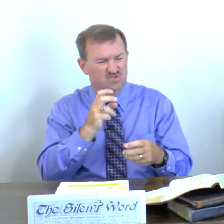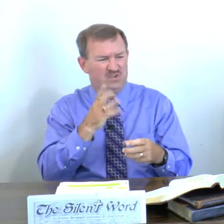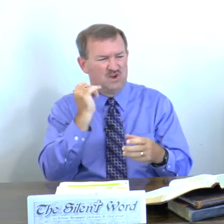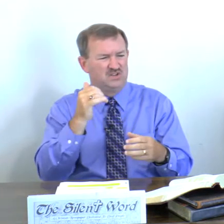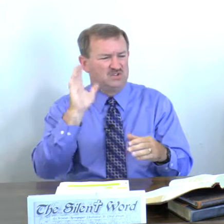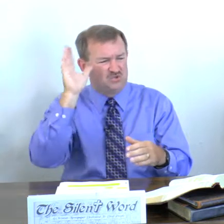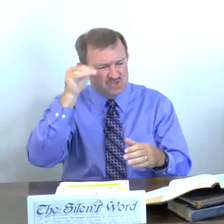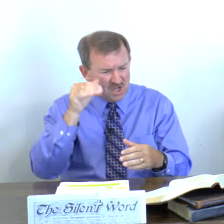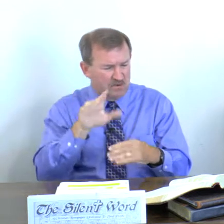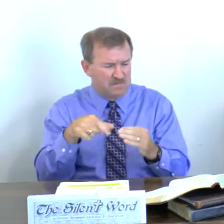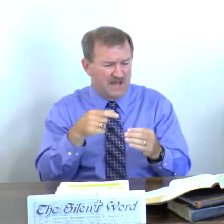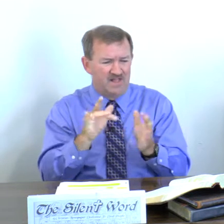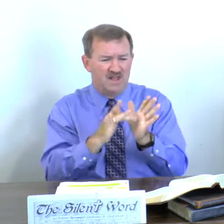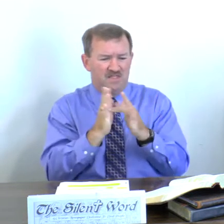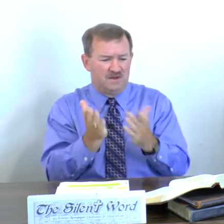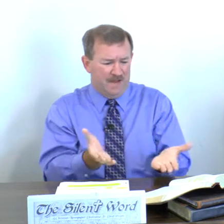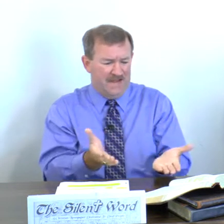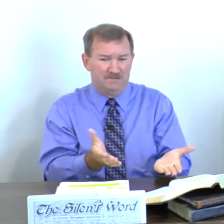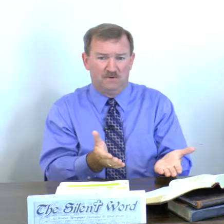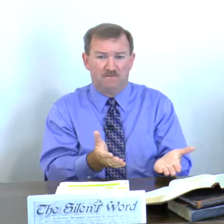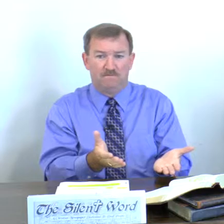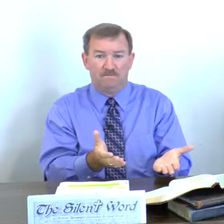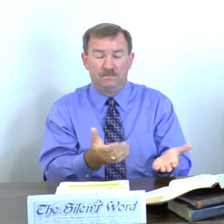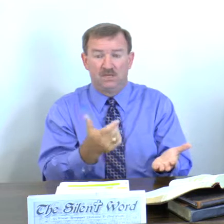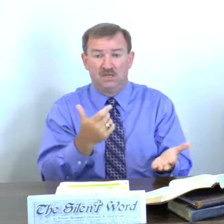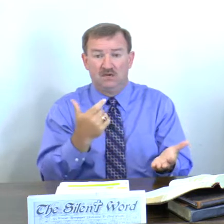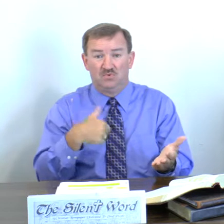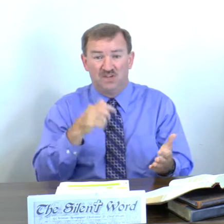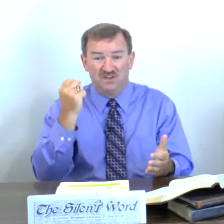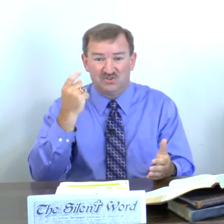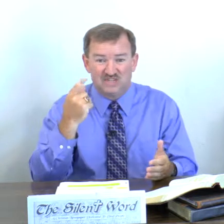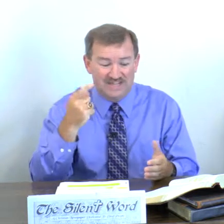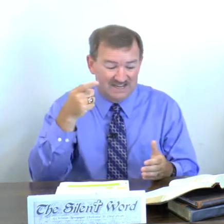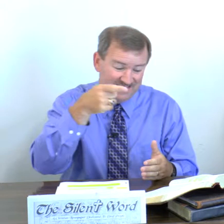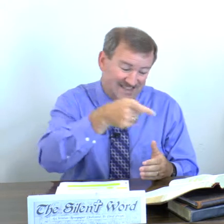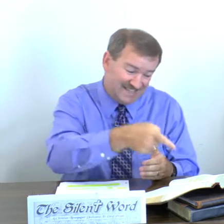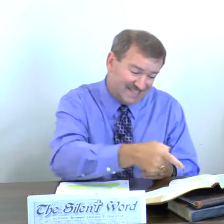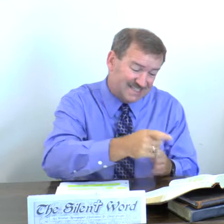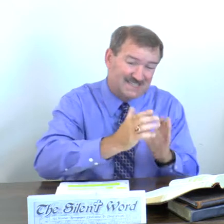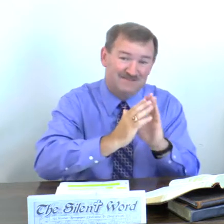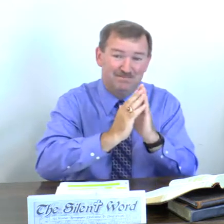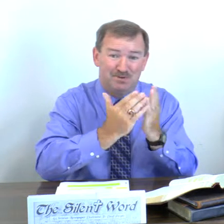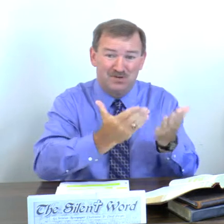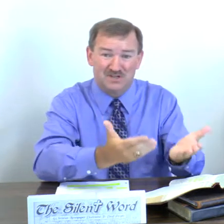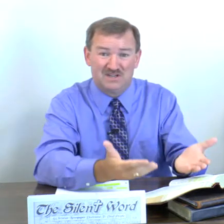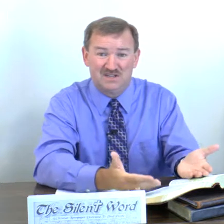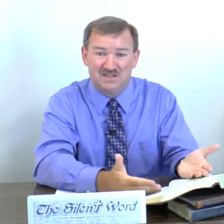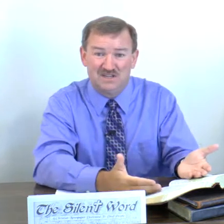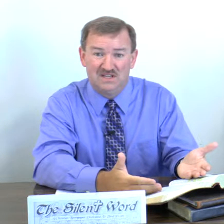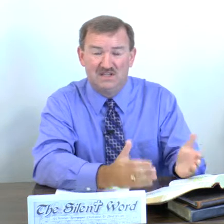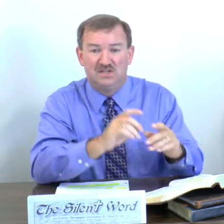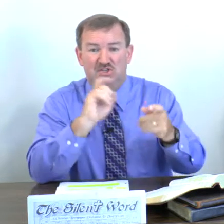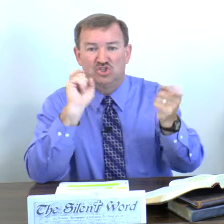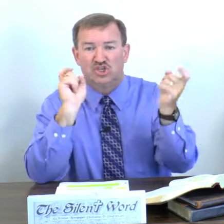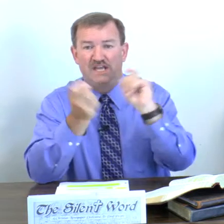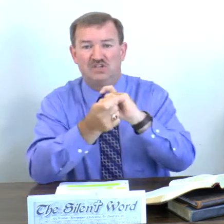strict? Why are you so stubborn about the Bible? We understand this book